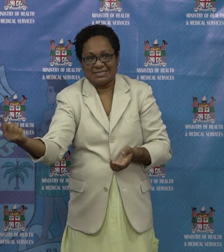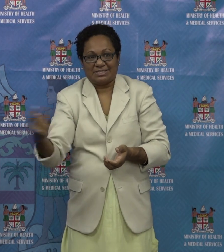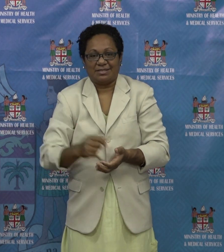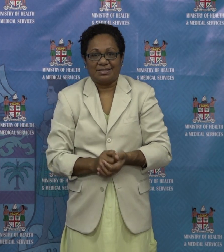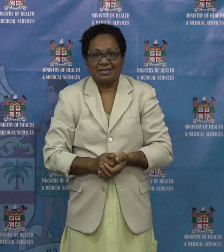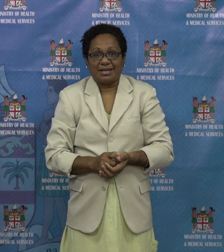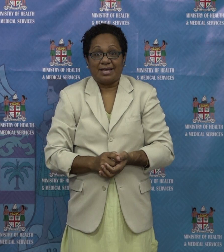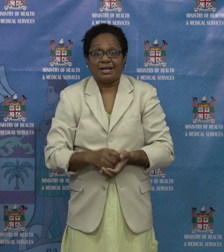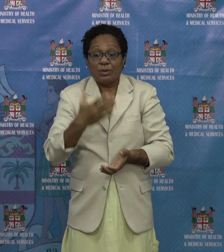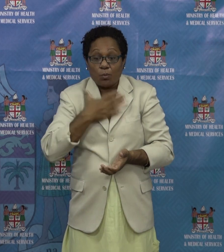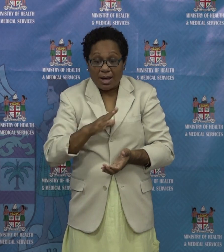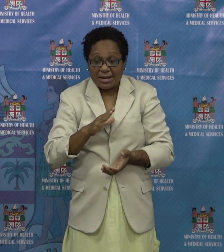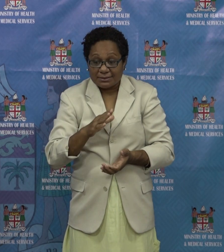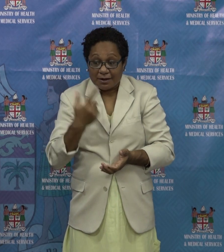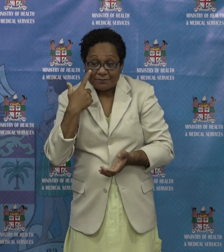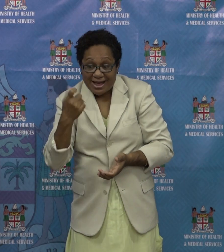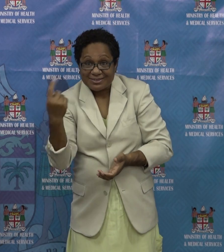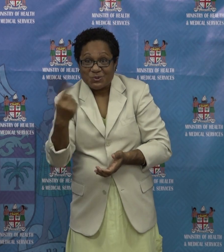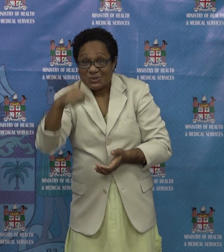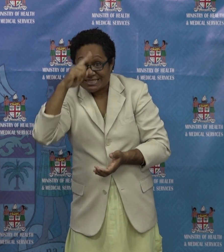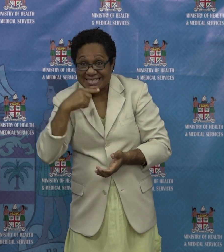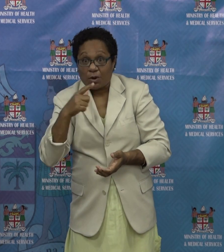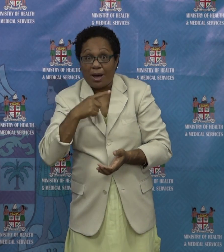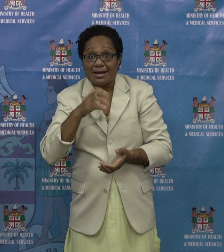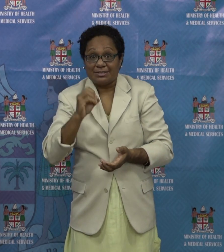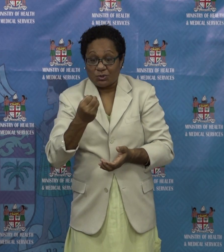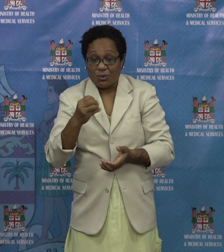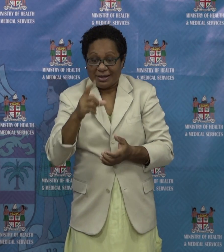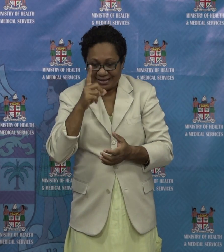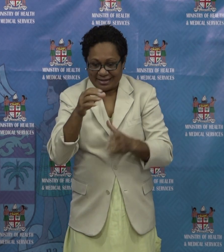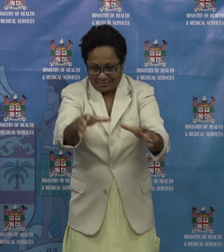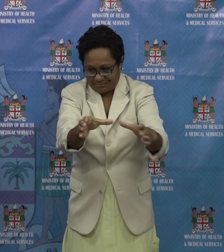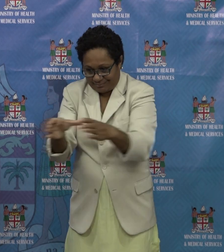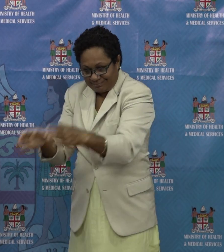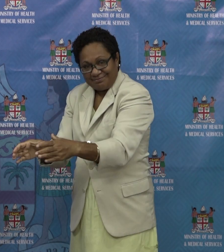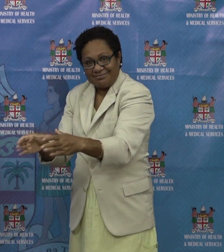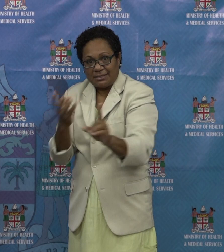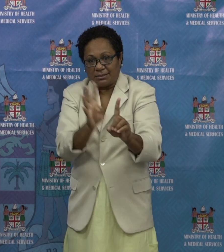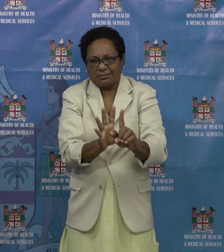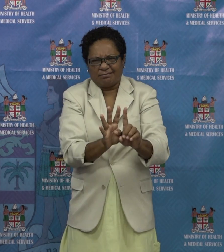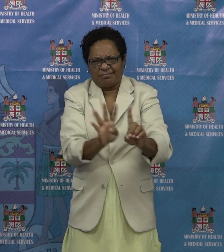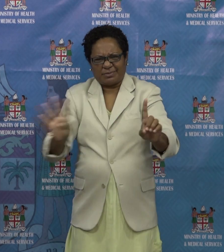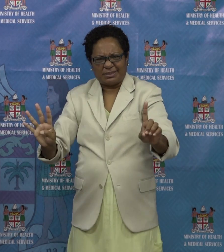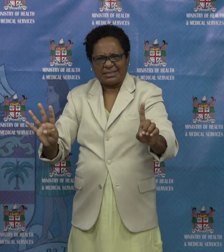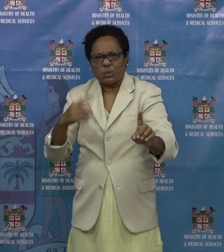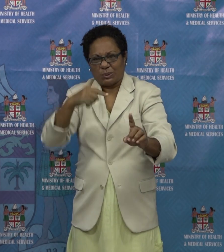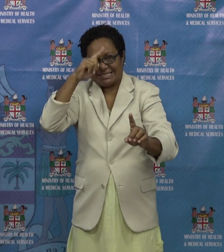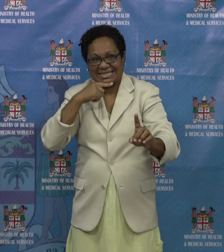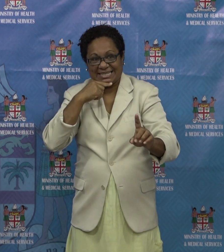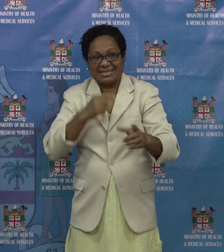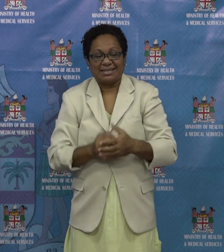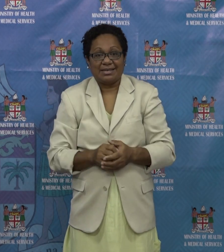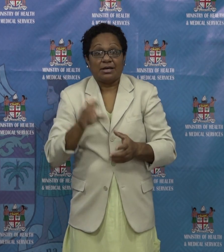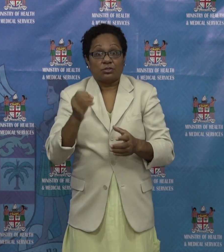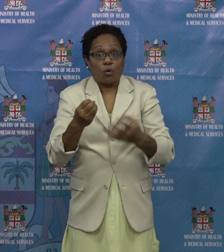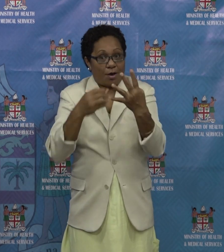and identify the positives, and so that we can isolate the positives. So that's just from the current log of cases that we have. We got 4